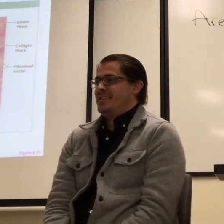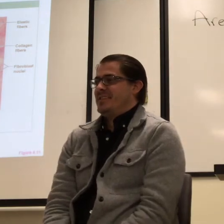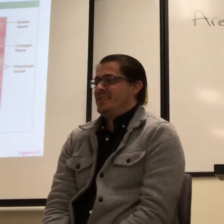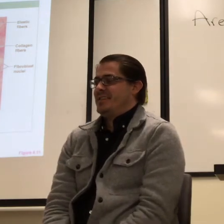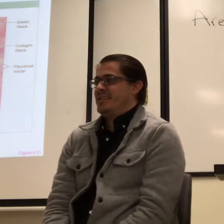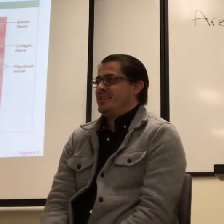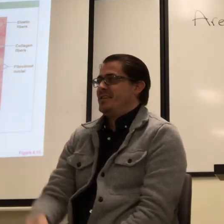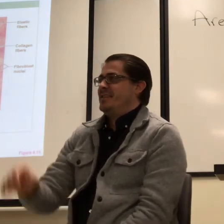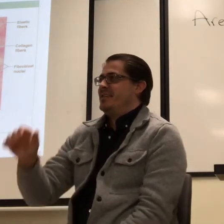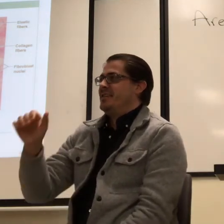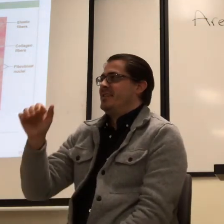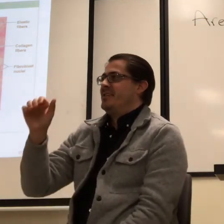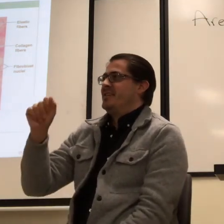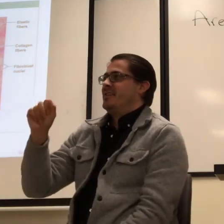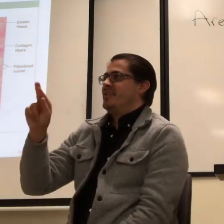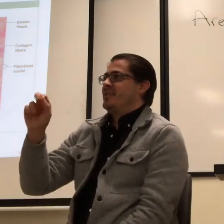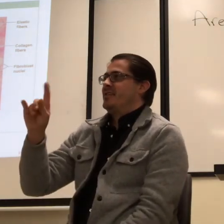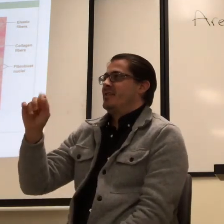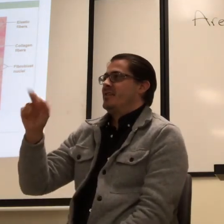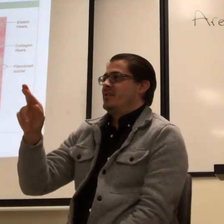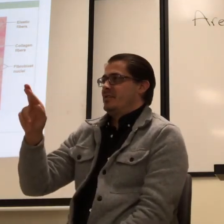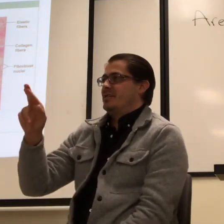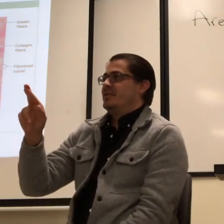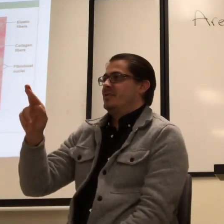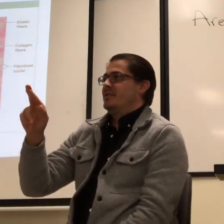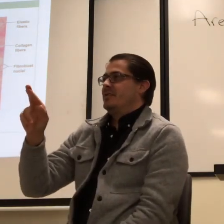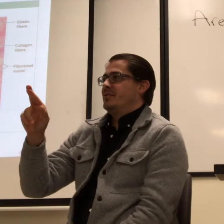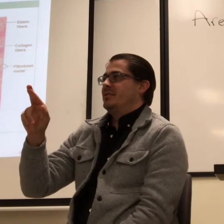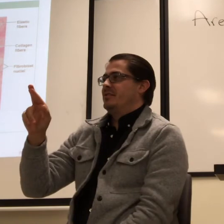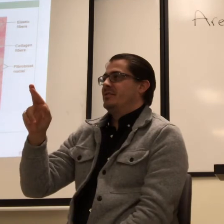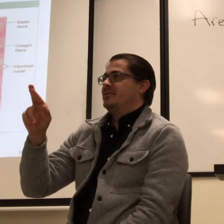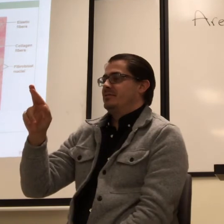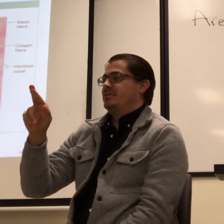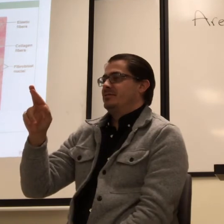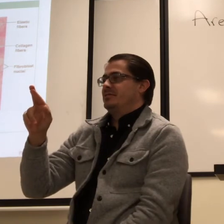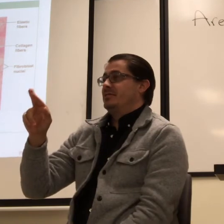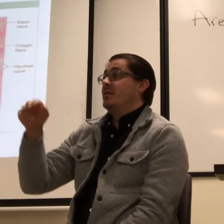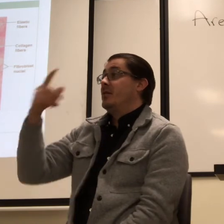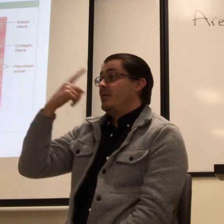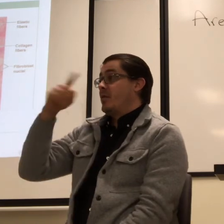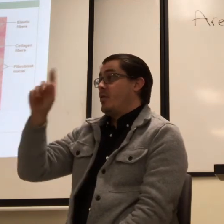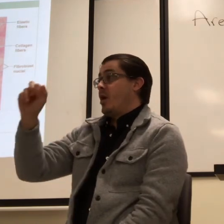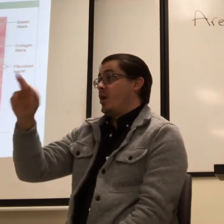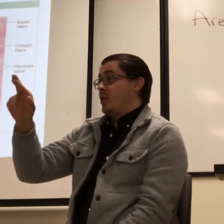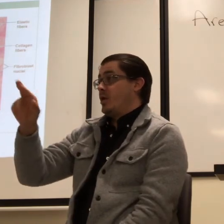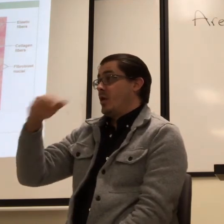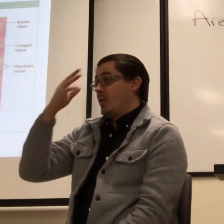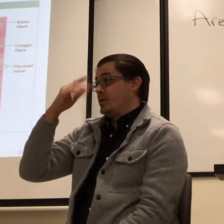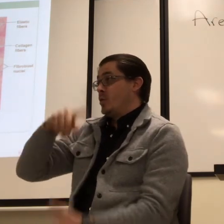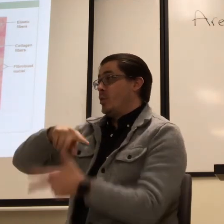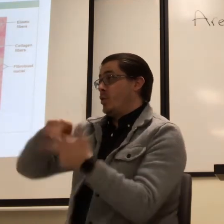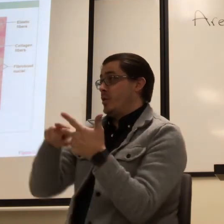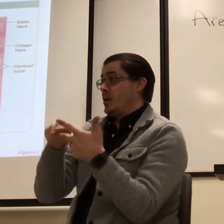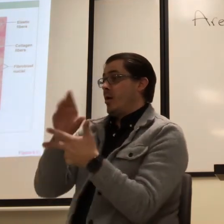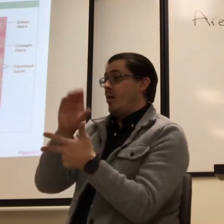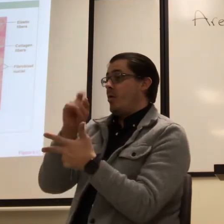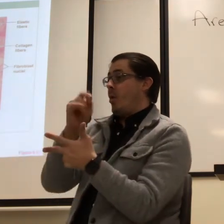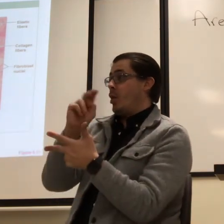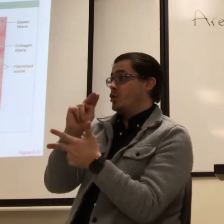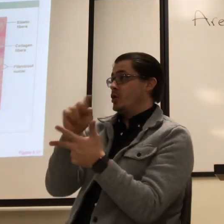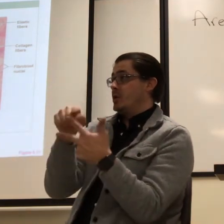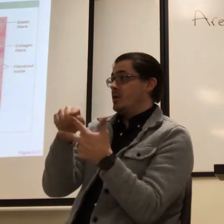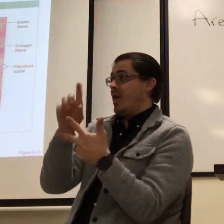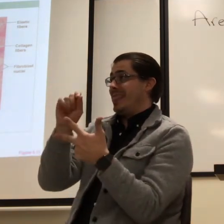Now, areolar tissue, I would note three things: the collagen fibers, the elastic fibers, and